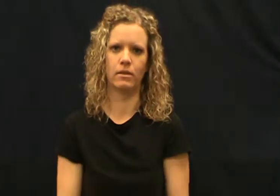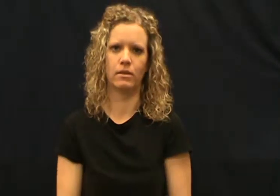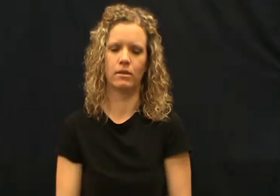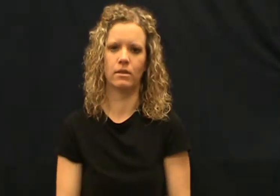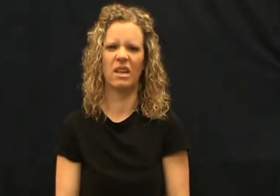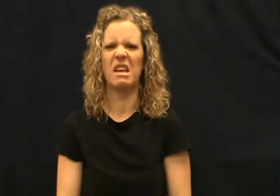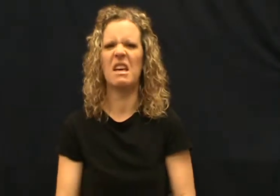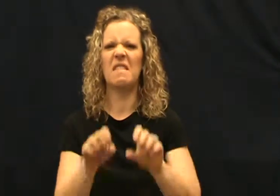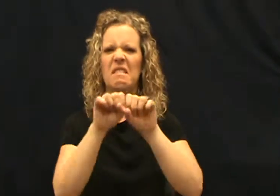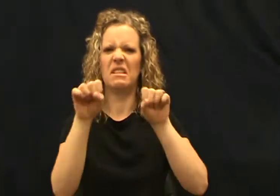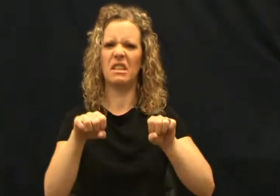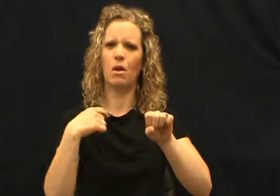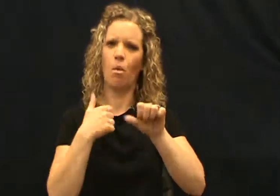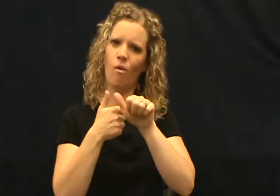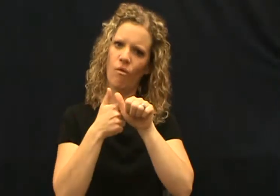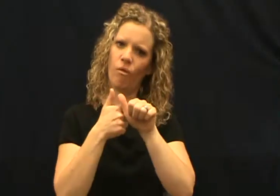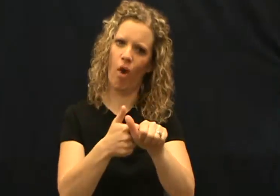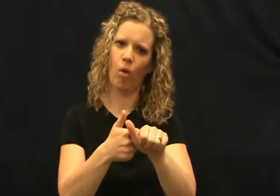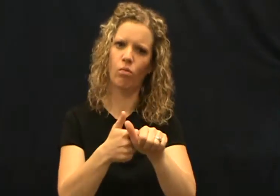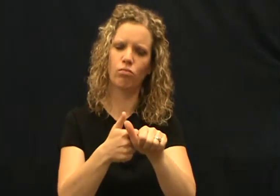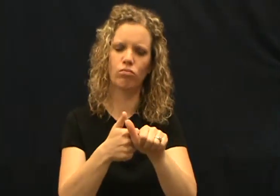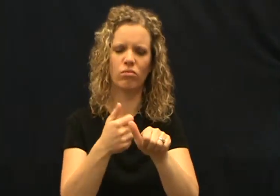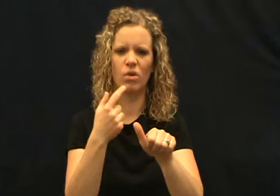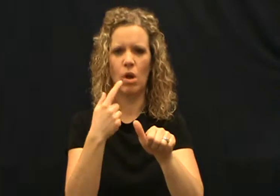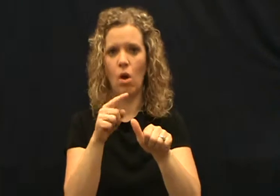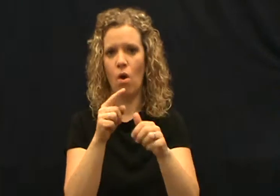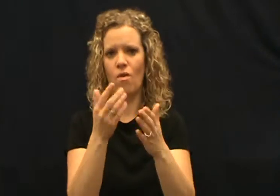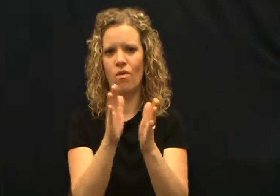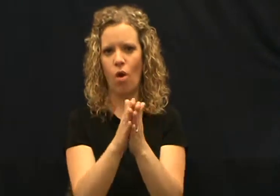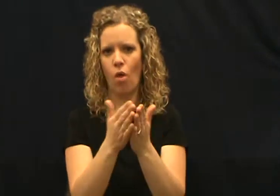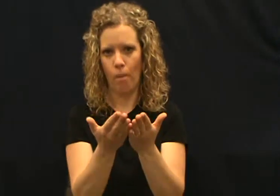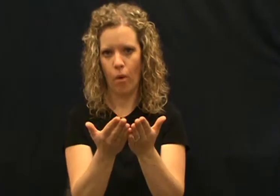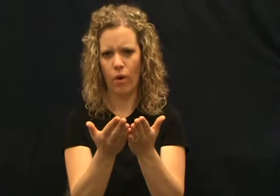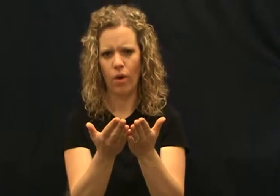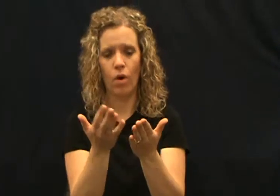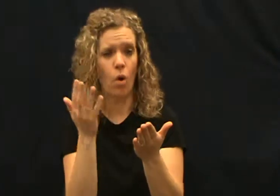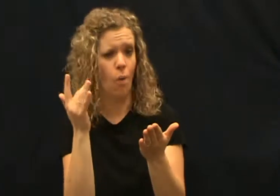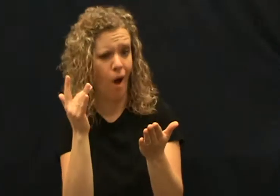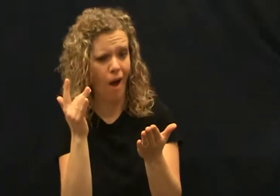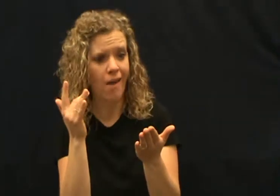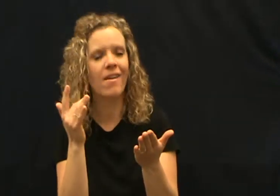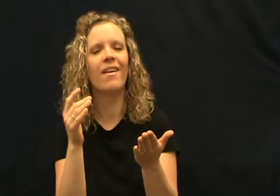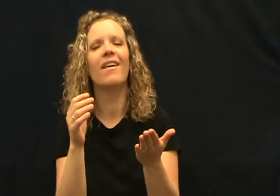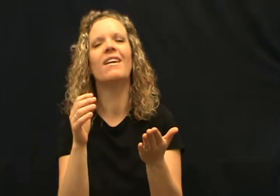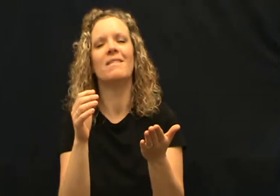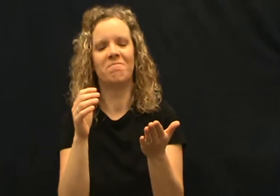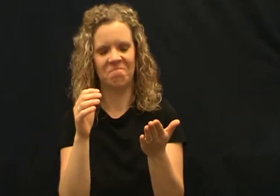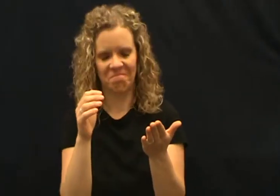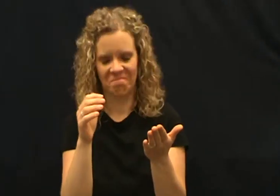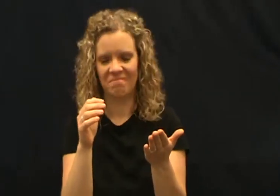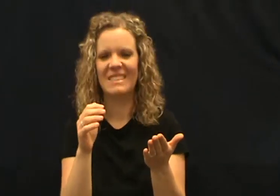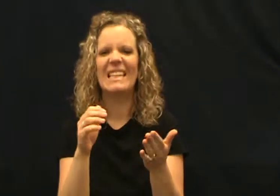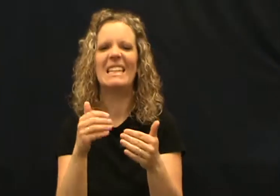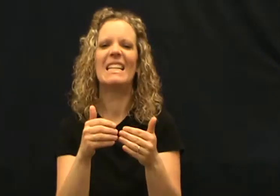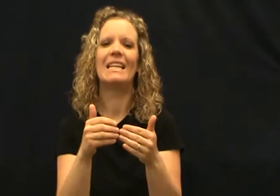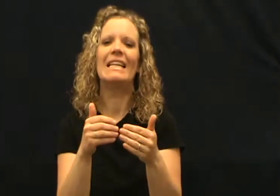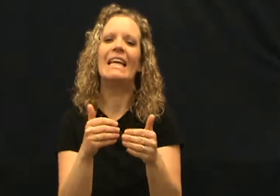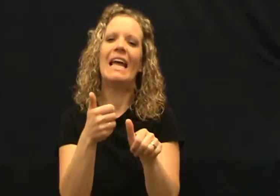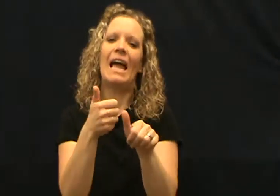as we go through this book, so that you can, every time we introduce a new concept, you can look at it in